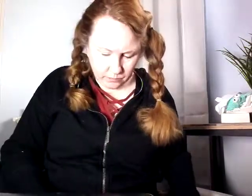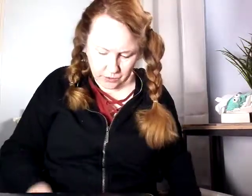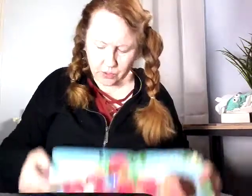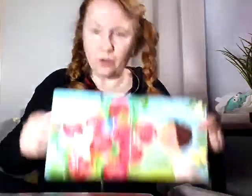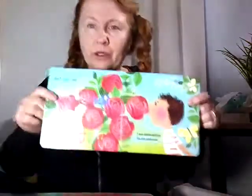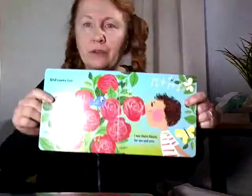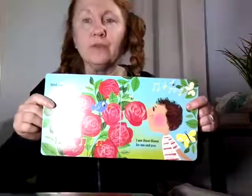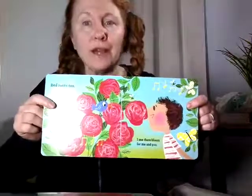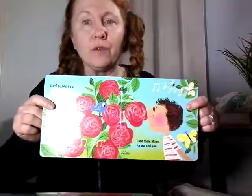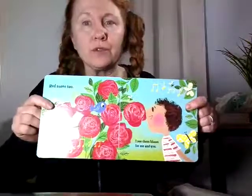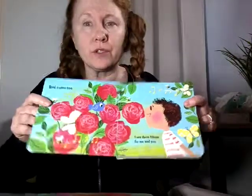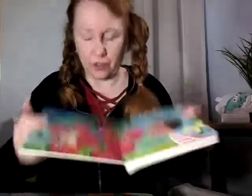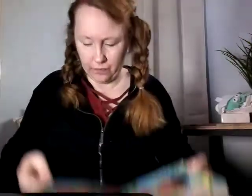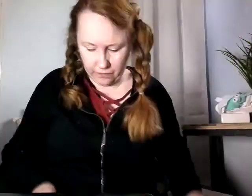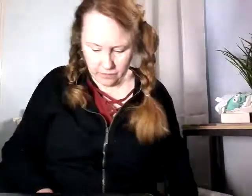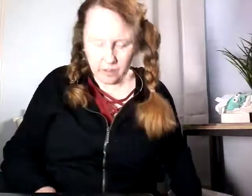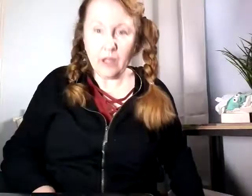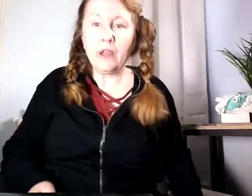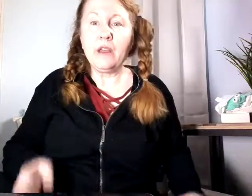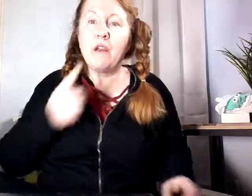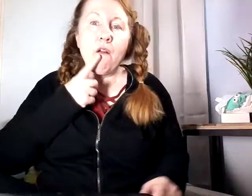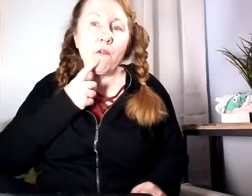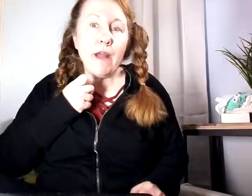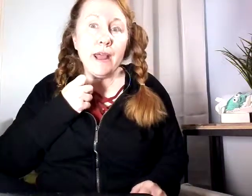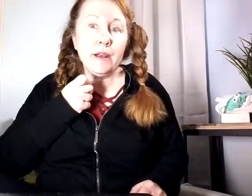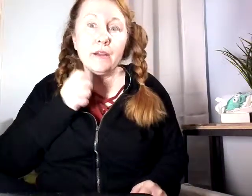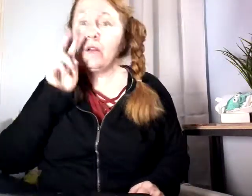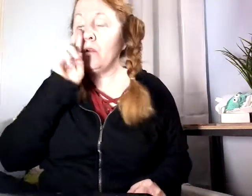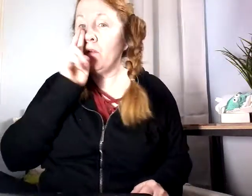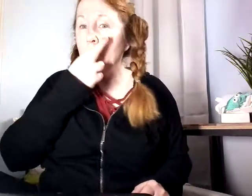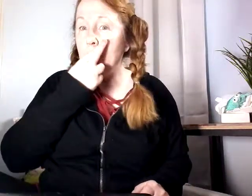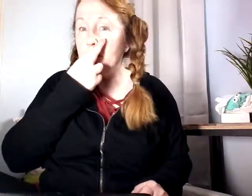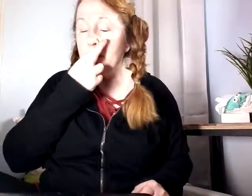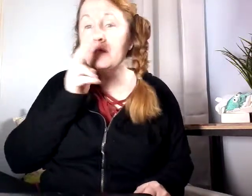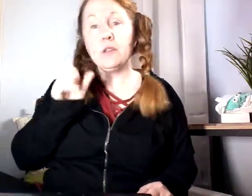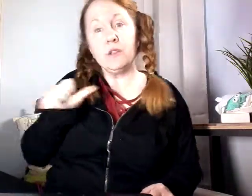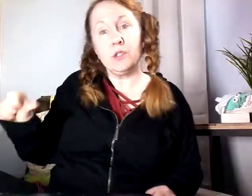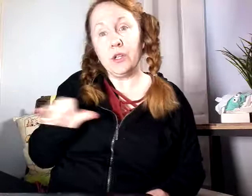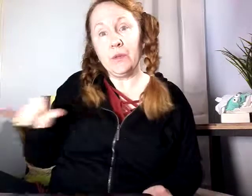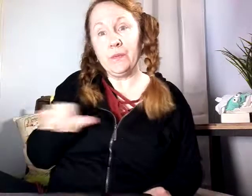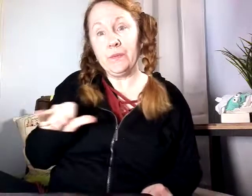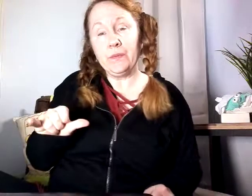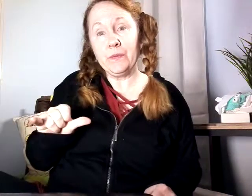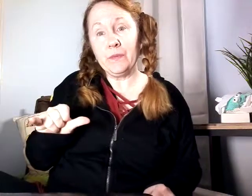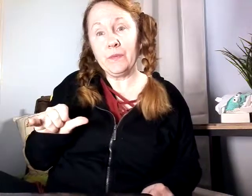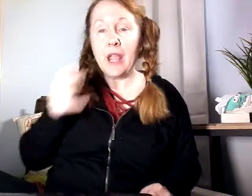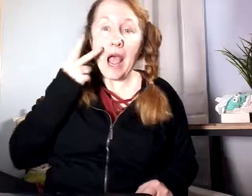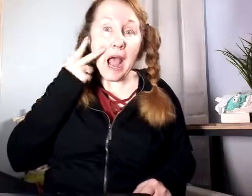Let's do the whole thing. Red roses too. Red roses too.